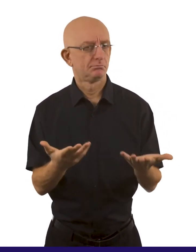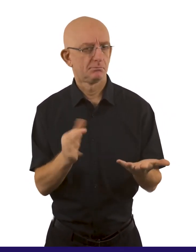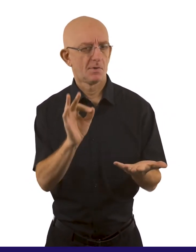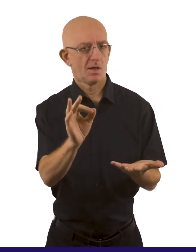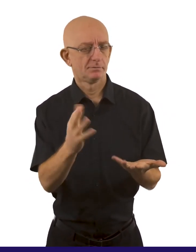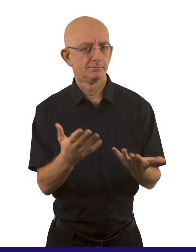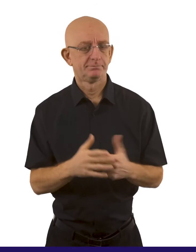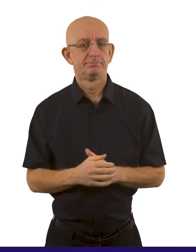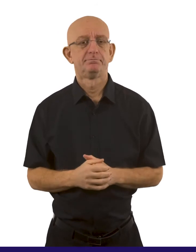expenses?